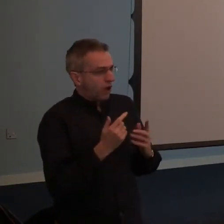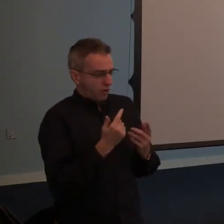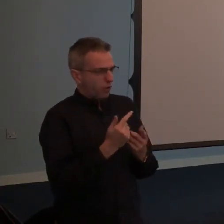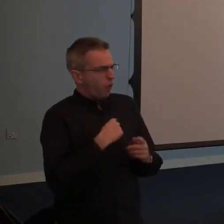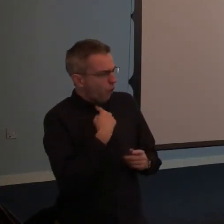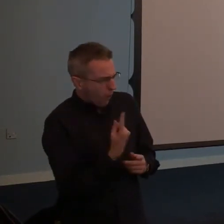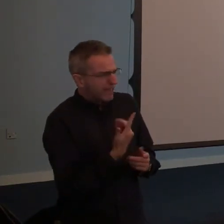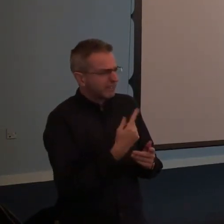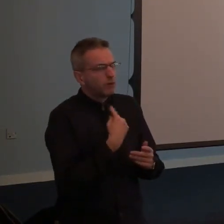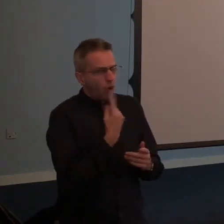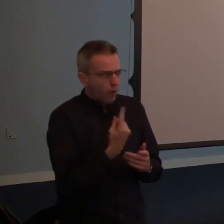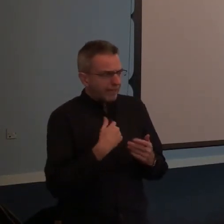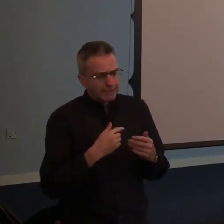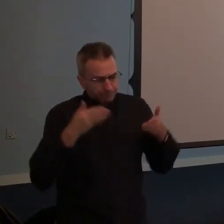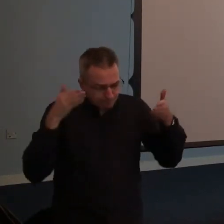And his starting point